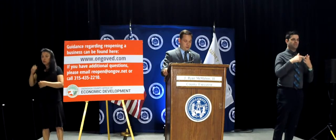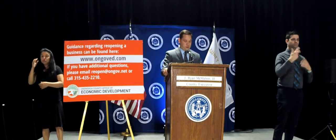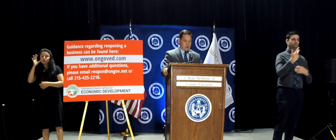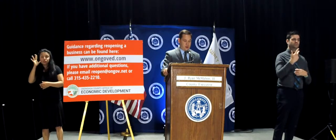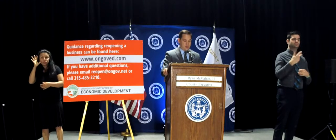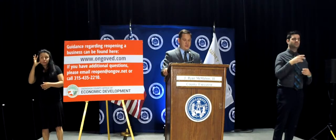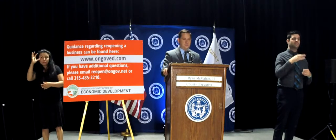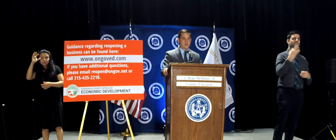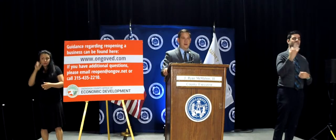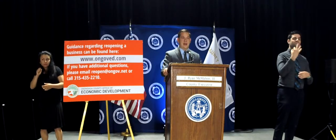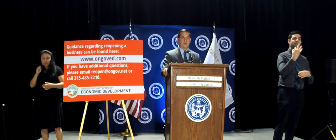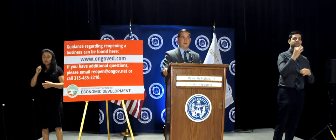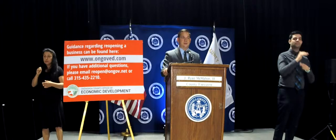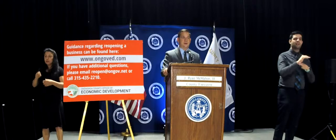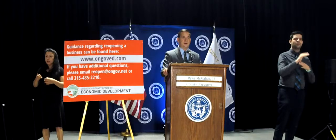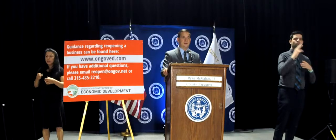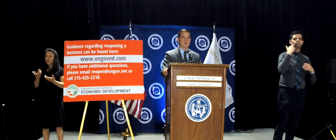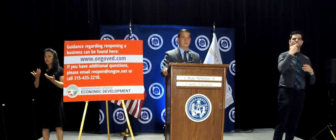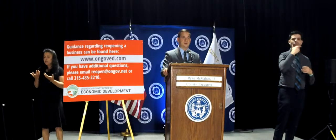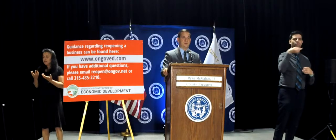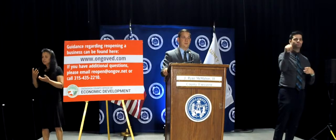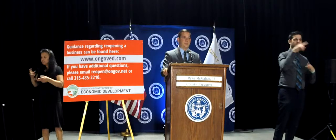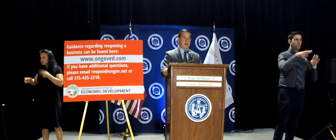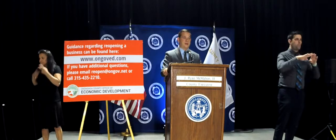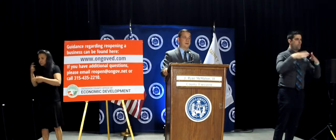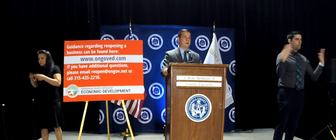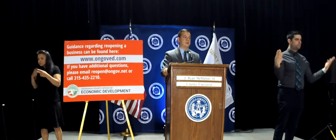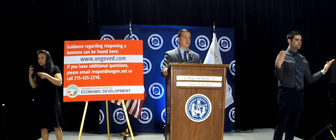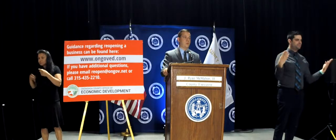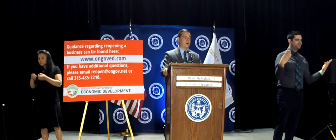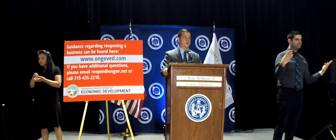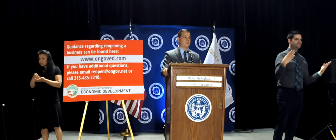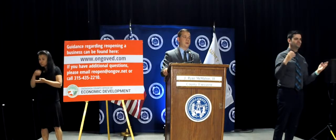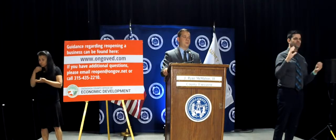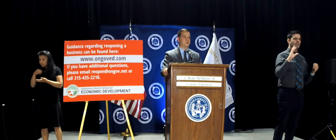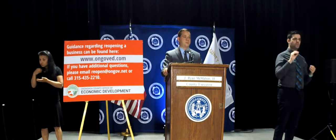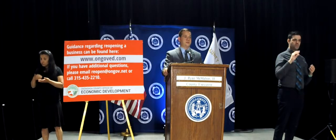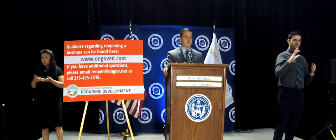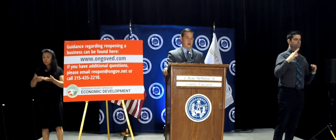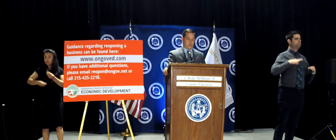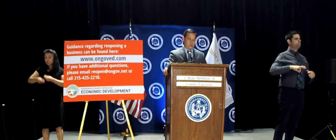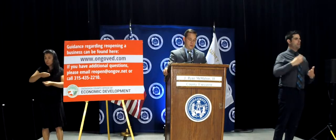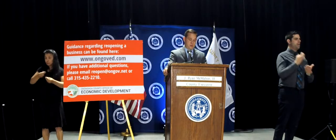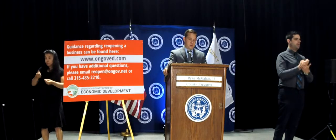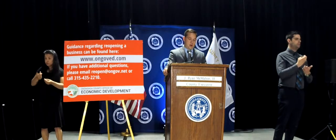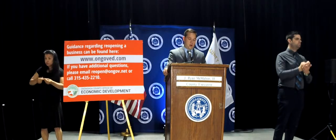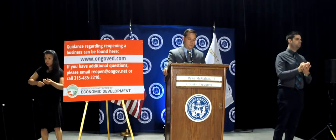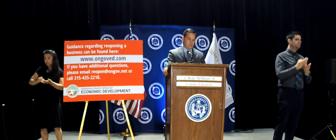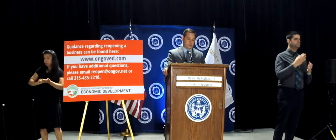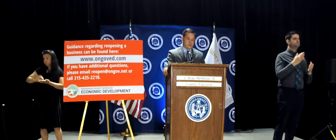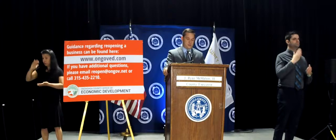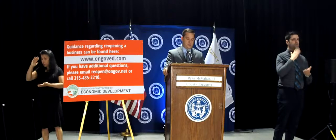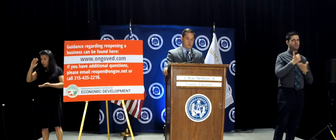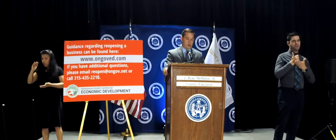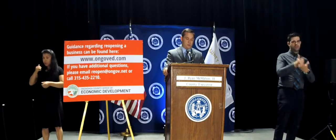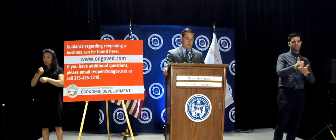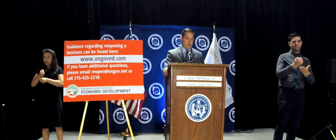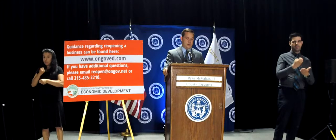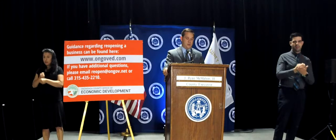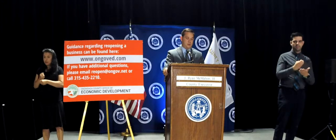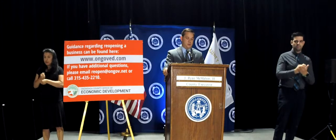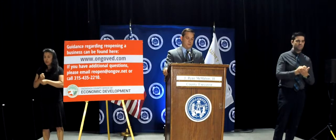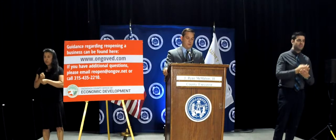specifically. This helps our economy. This helps get people back to work. This helps with mental health. We just need to be